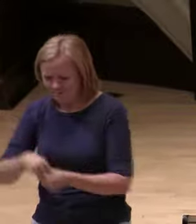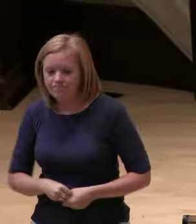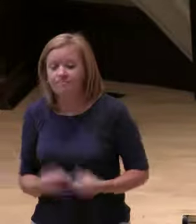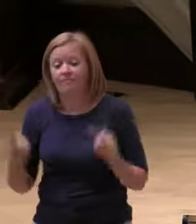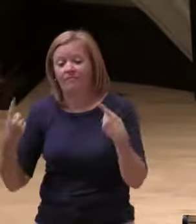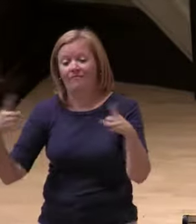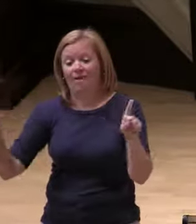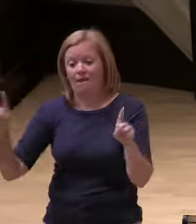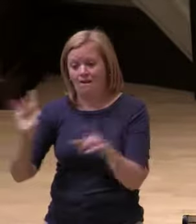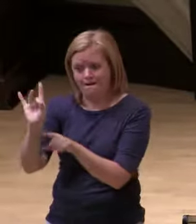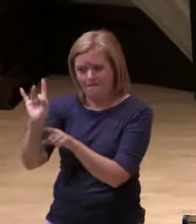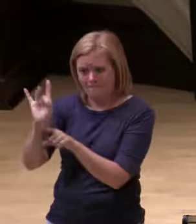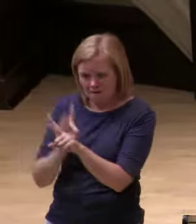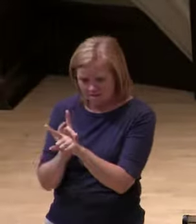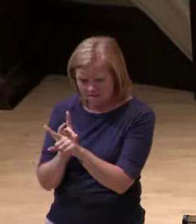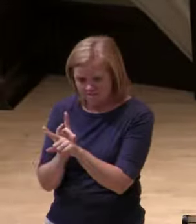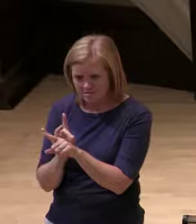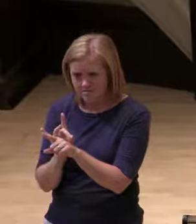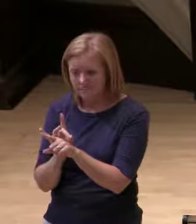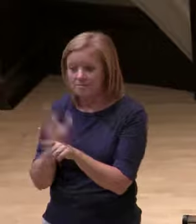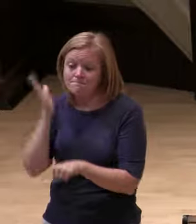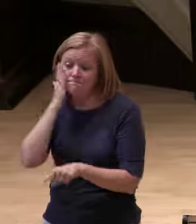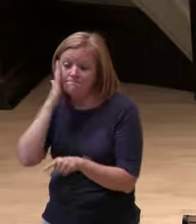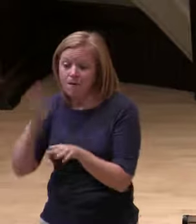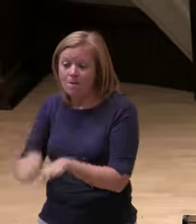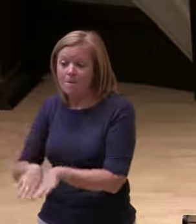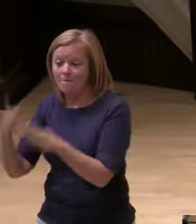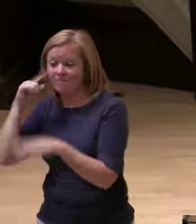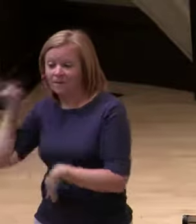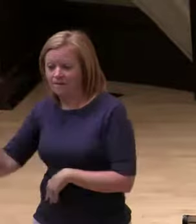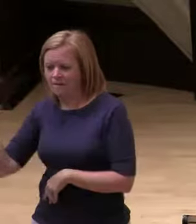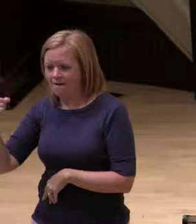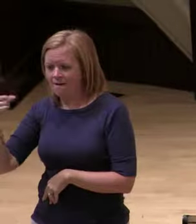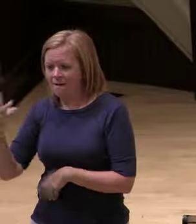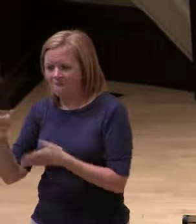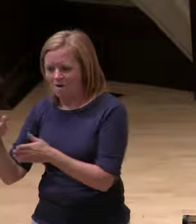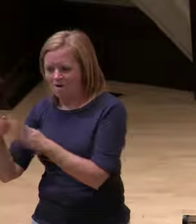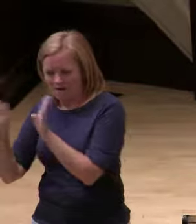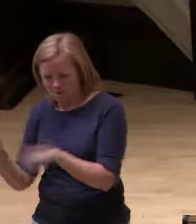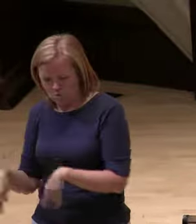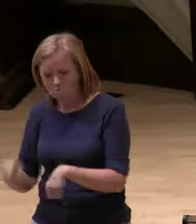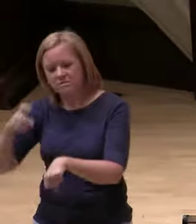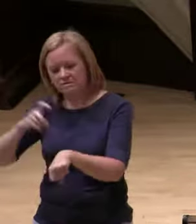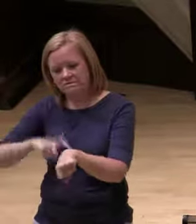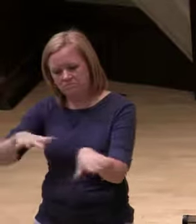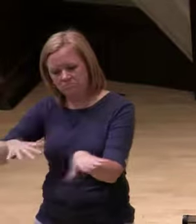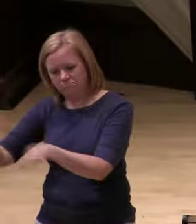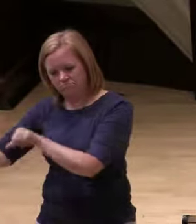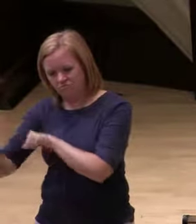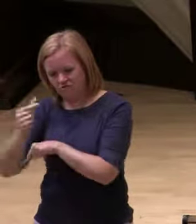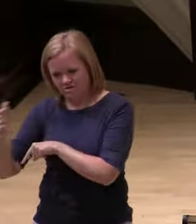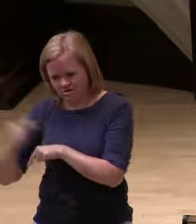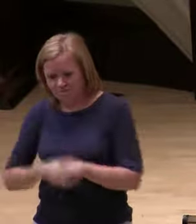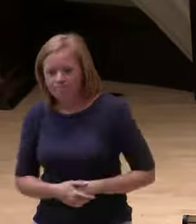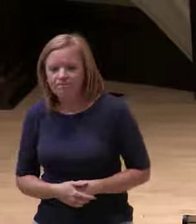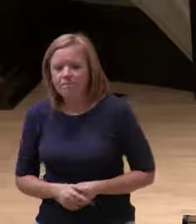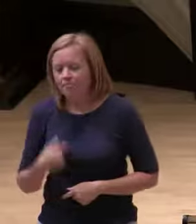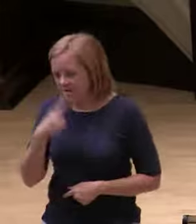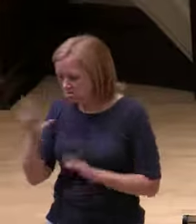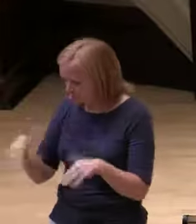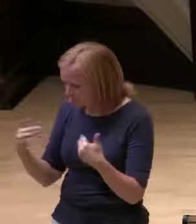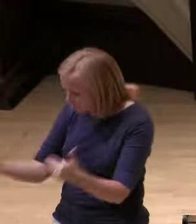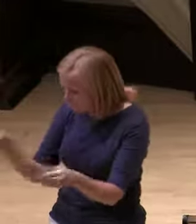Finally, after 8 months, a bed opened for him in a halfway house, and it was time for him to leave. I told him to pack up